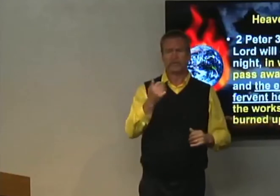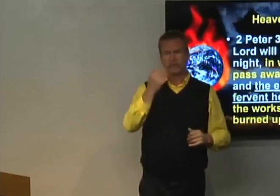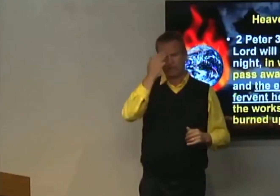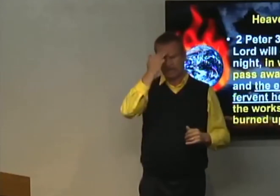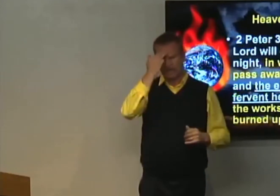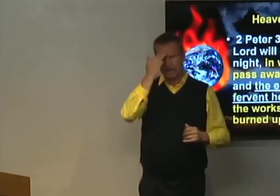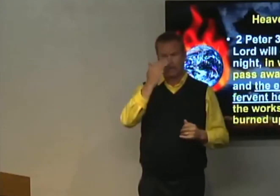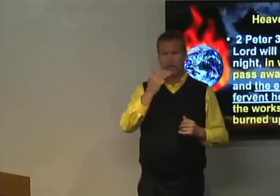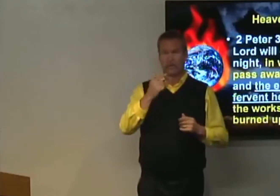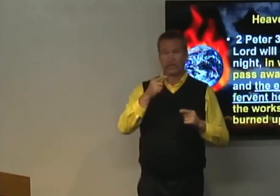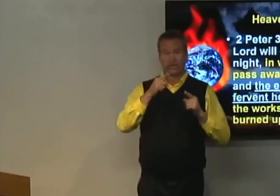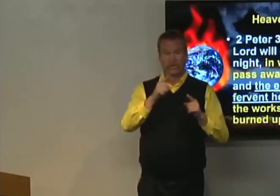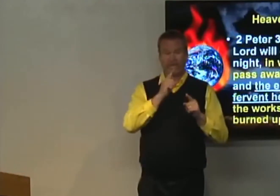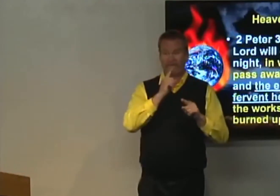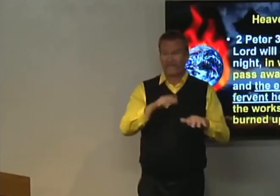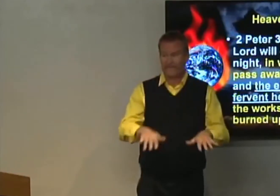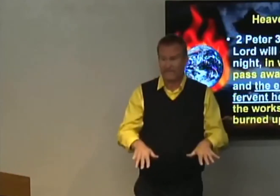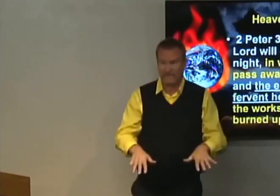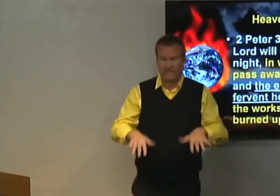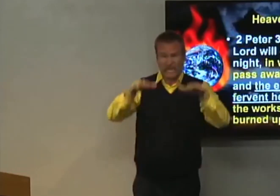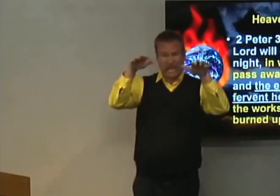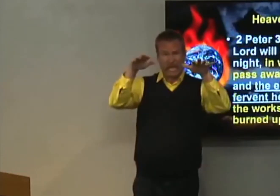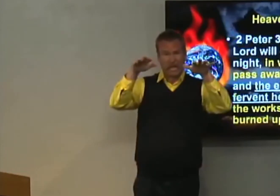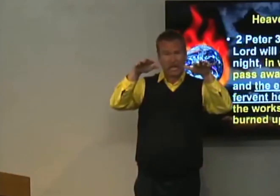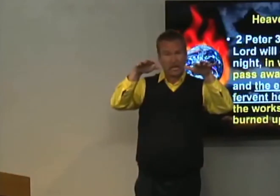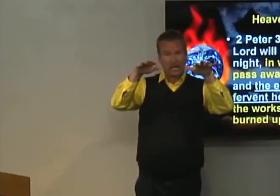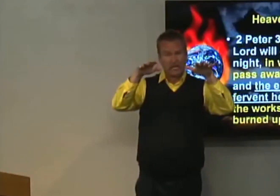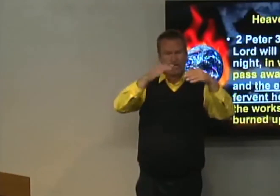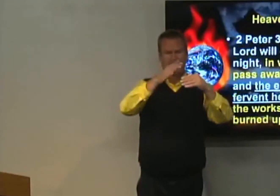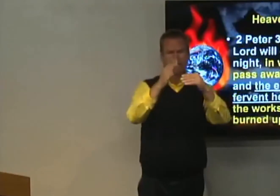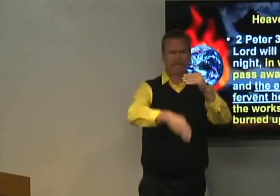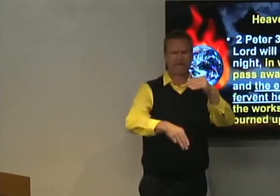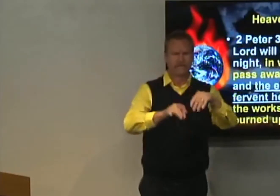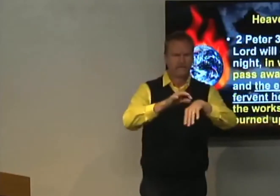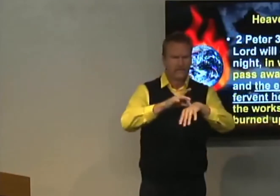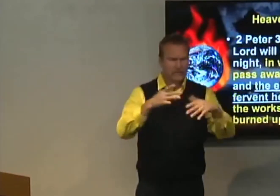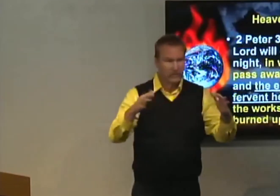of the earth. The end of times. Just like the floods,